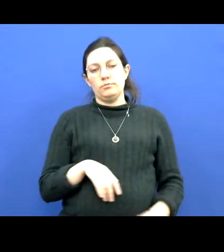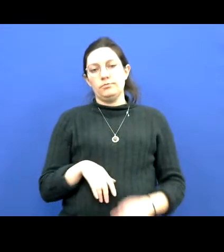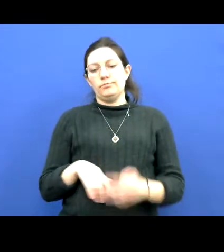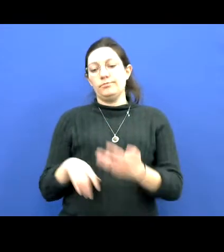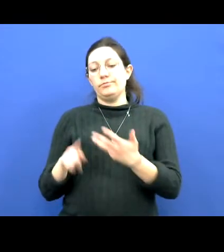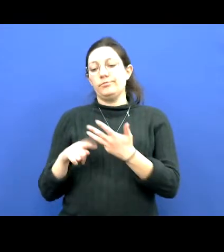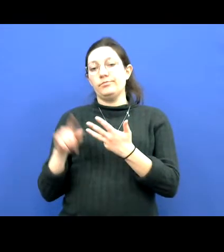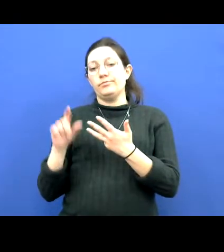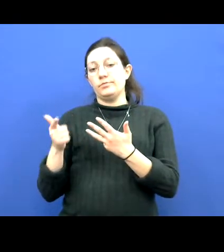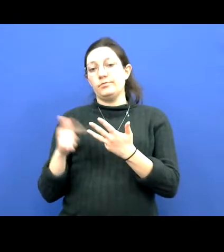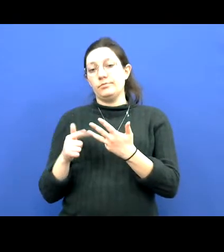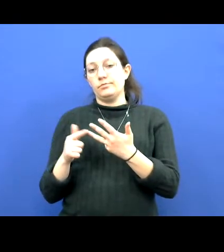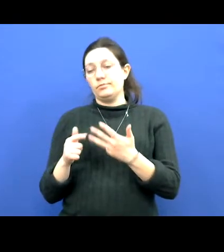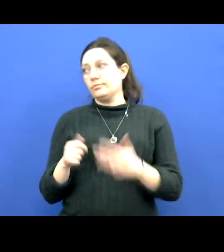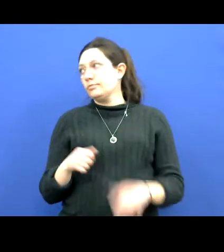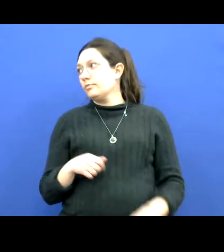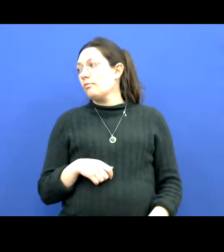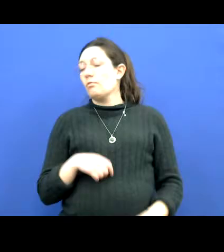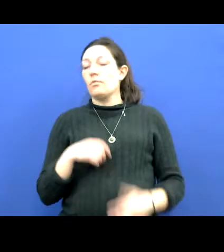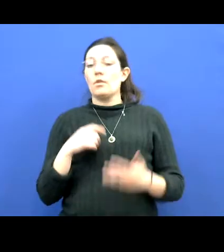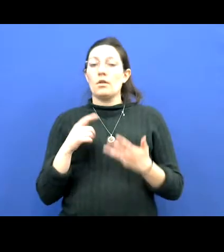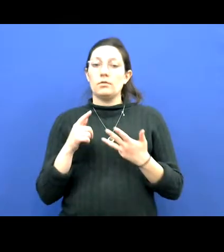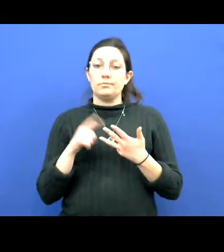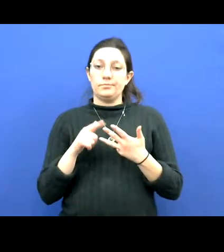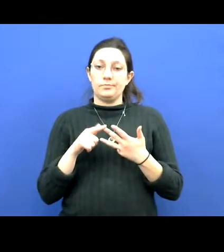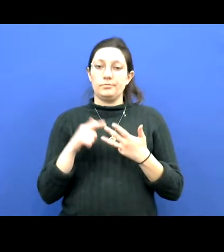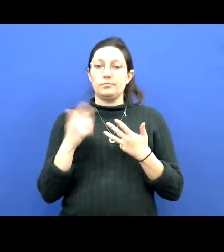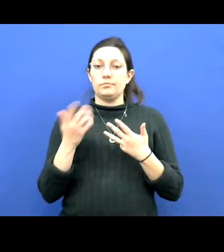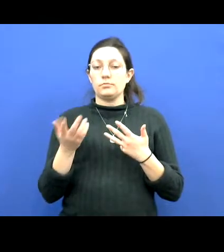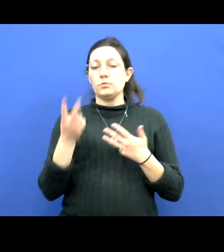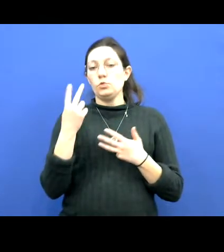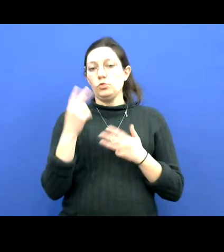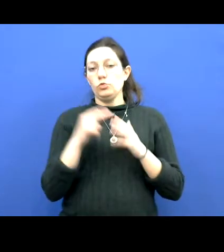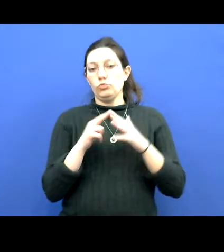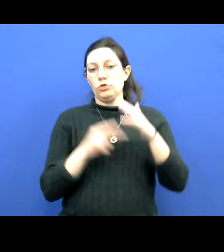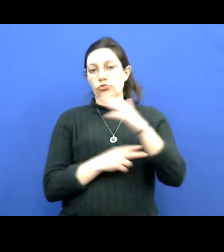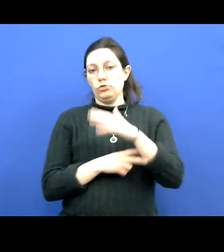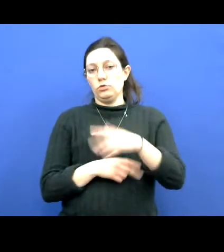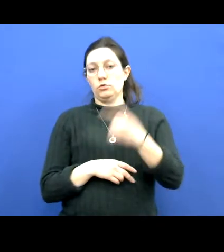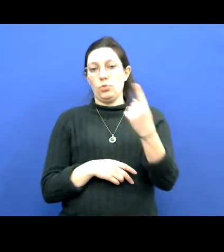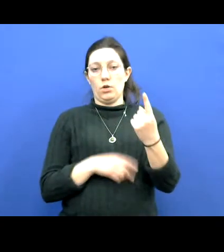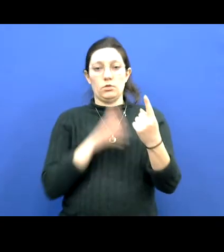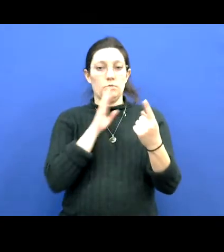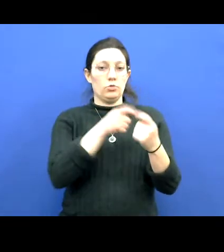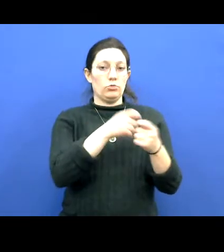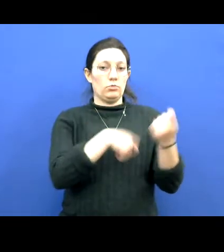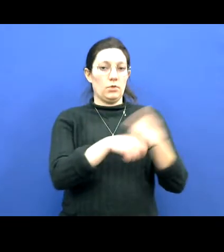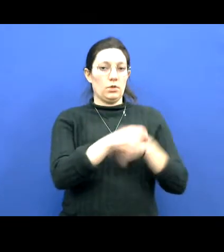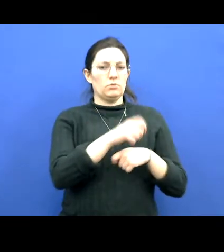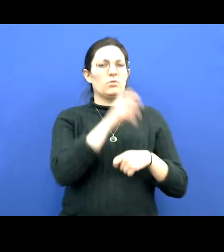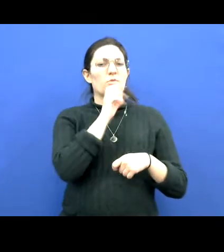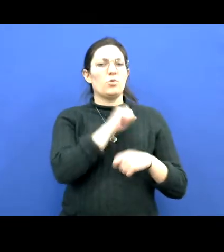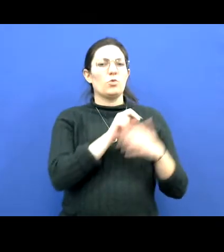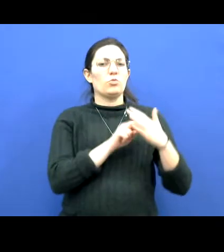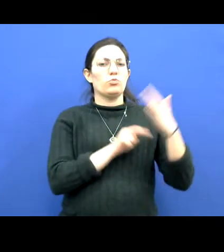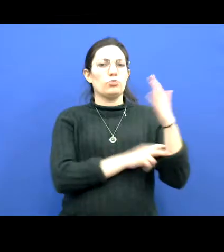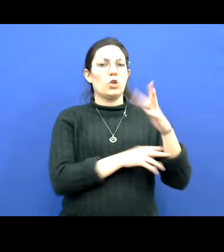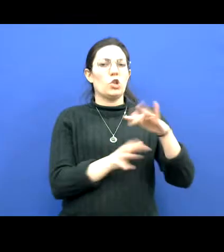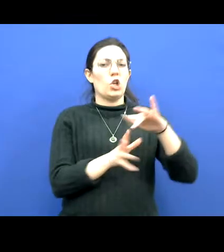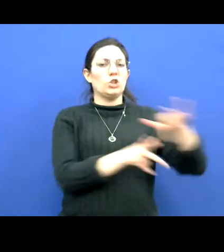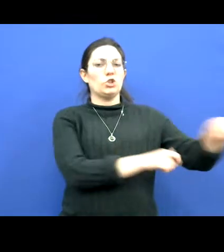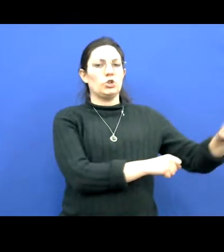Second. So the two bridges, one is a replacement bridge for the bridge that was washed out in the massive